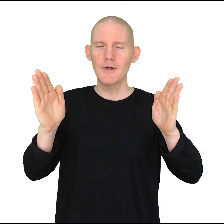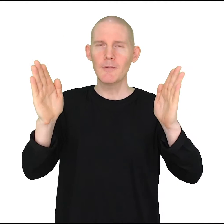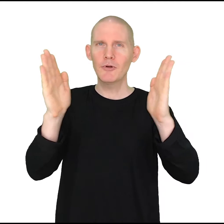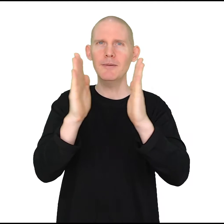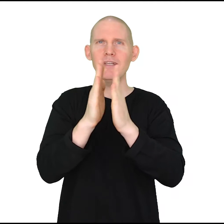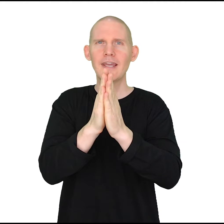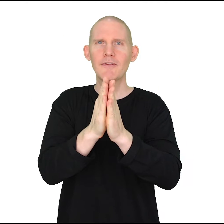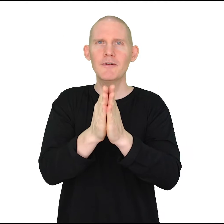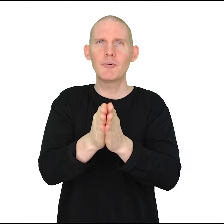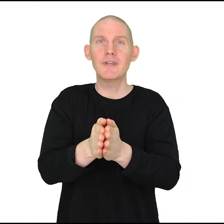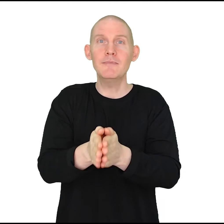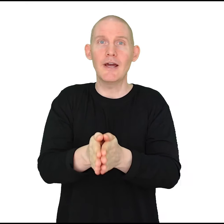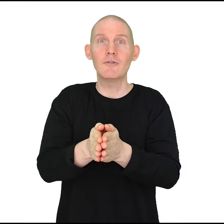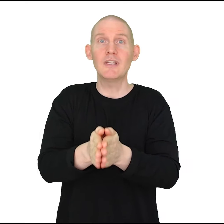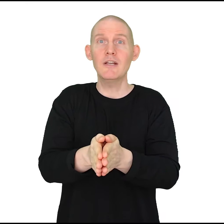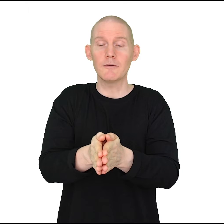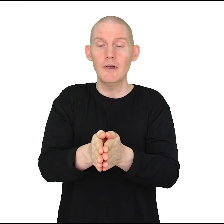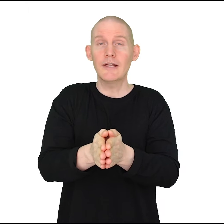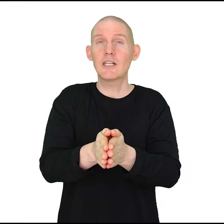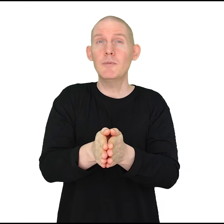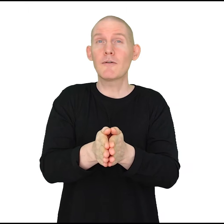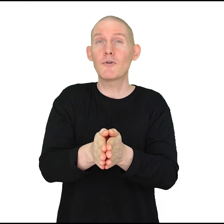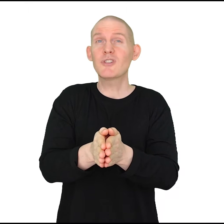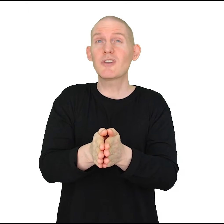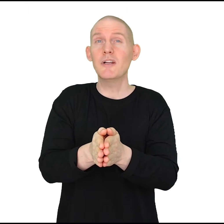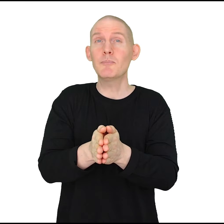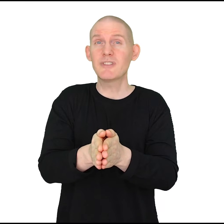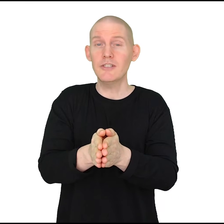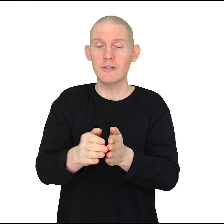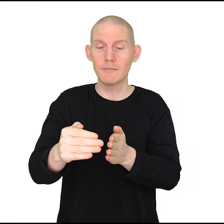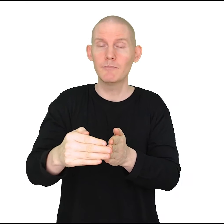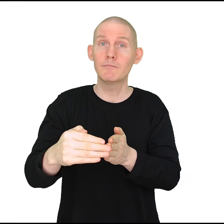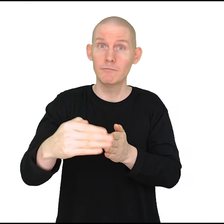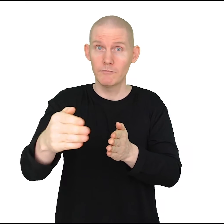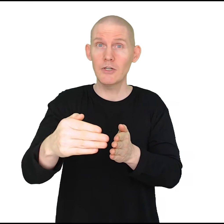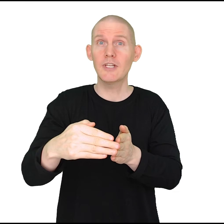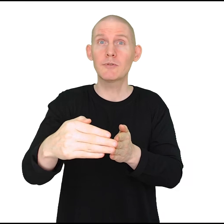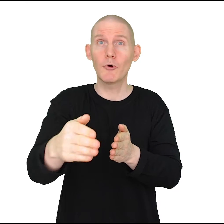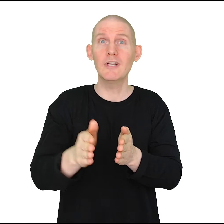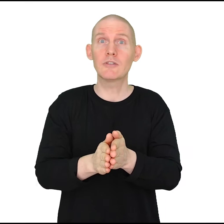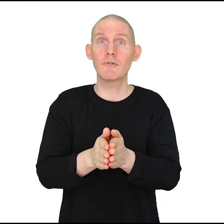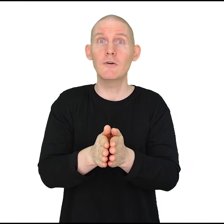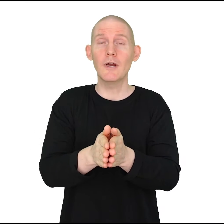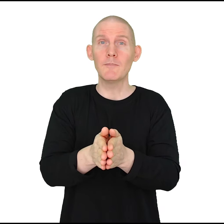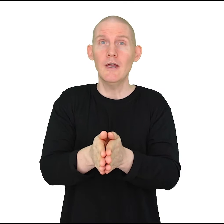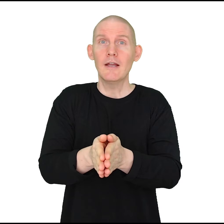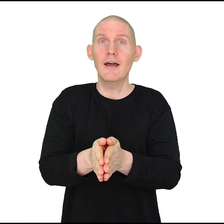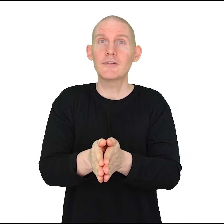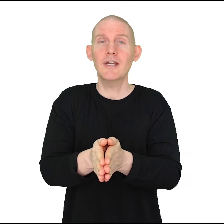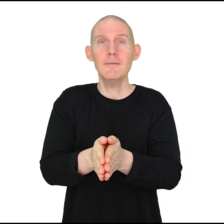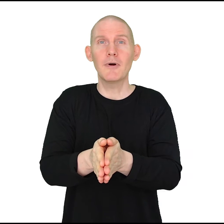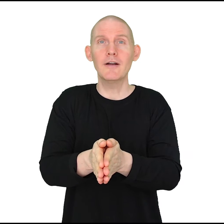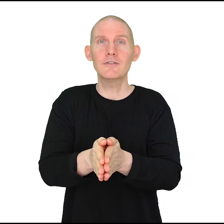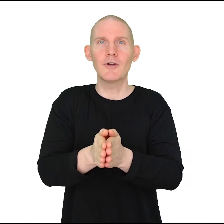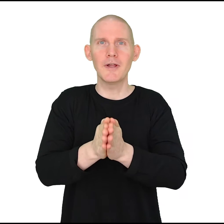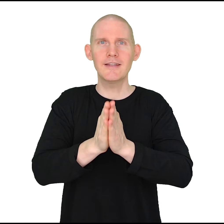those, put them together, and put them down here. That's going to be our first starting position. Fingertips pointing straight away. Now the